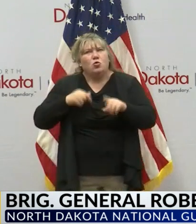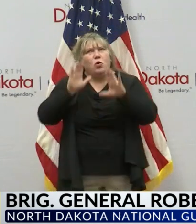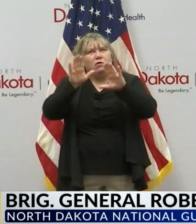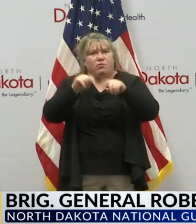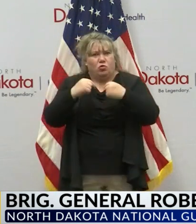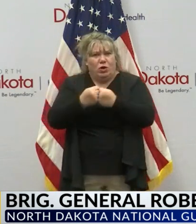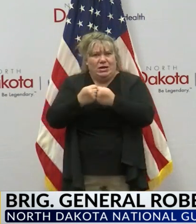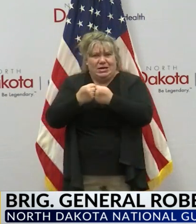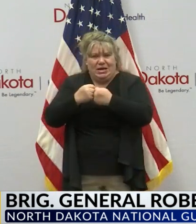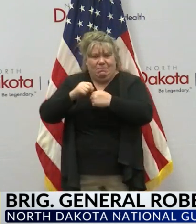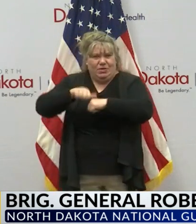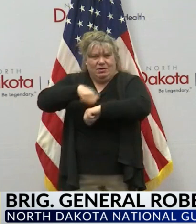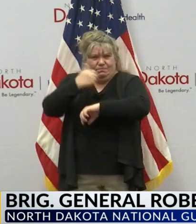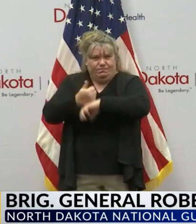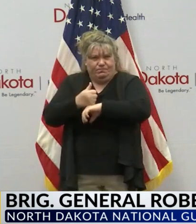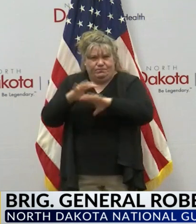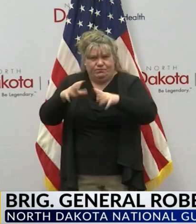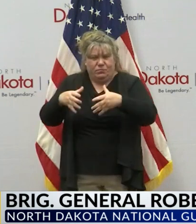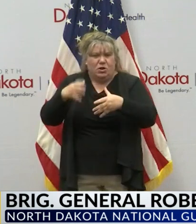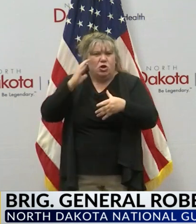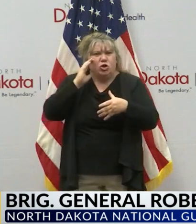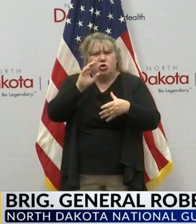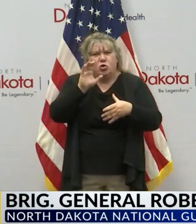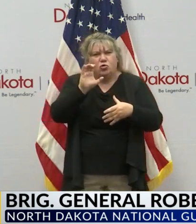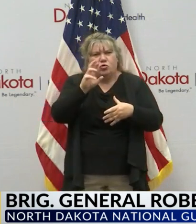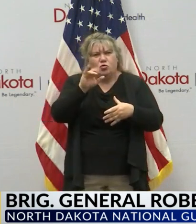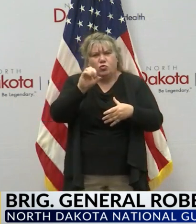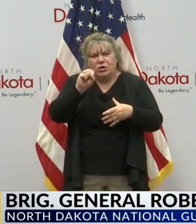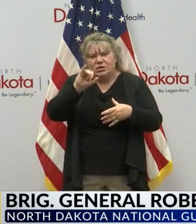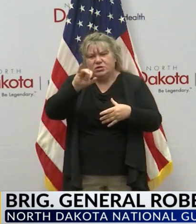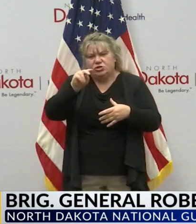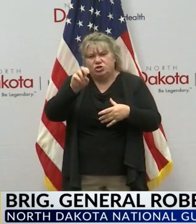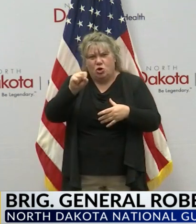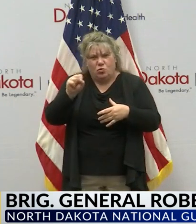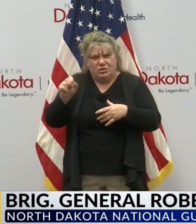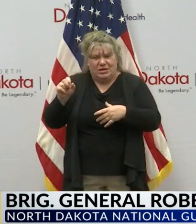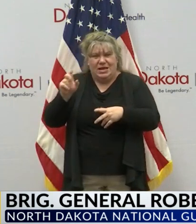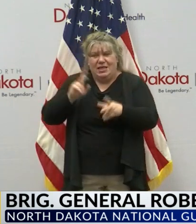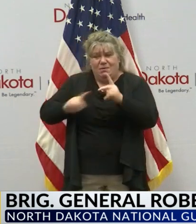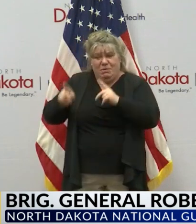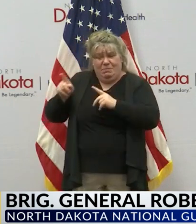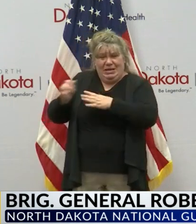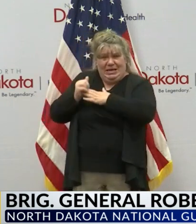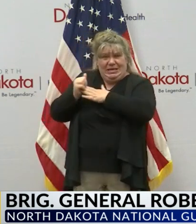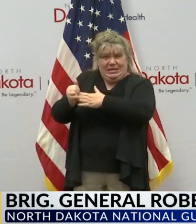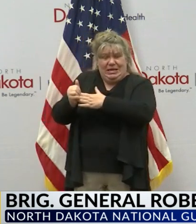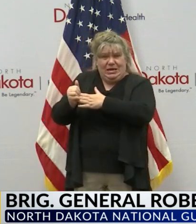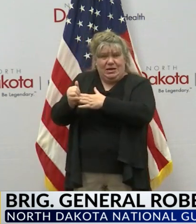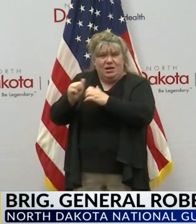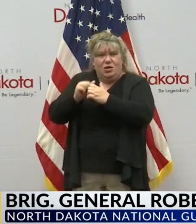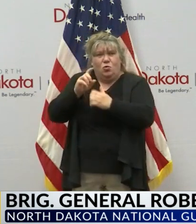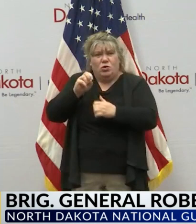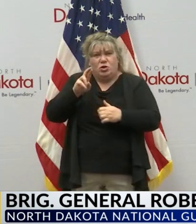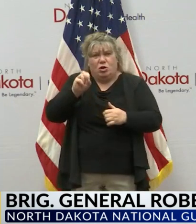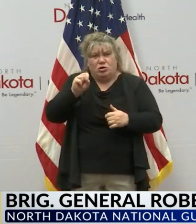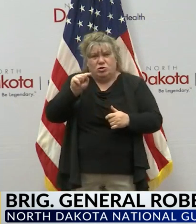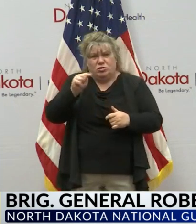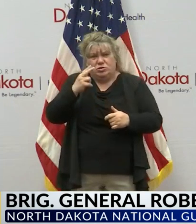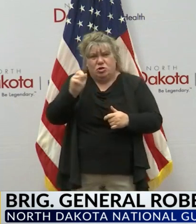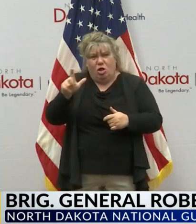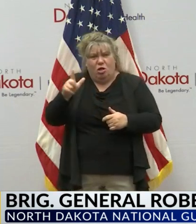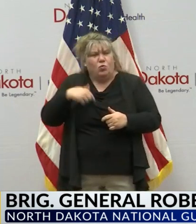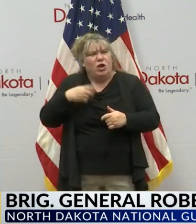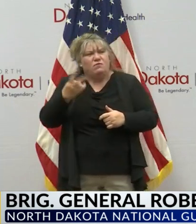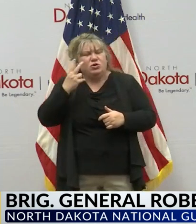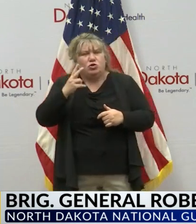been brought on. You guys know Chris Jones and the folks that he is leading with Dr. Stahl. We got